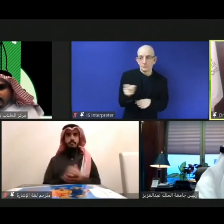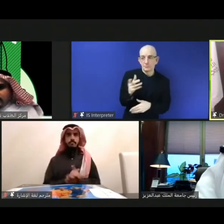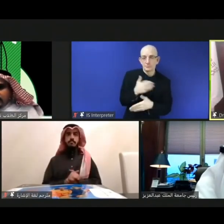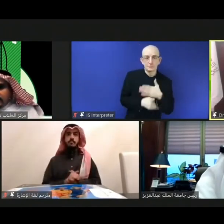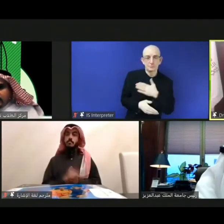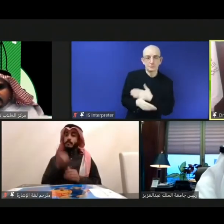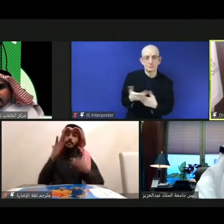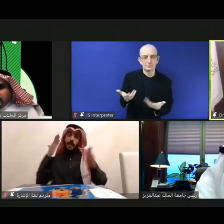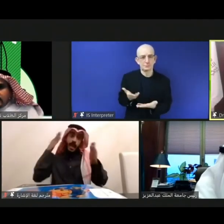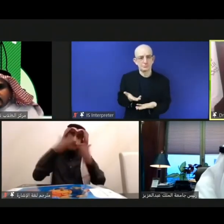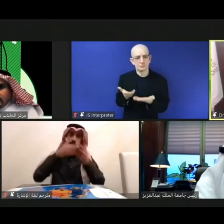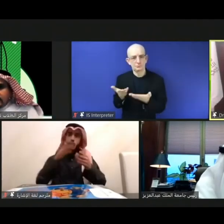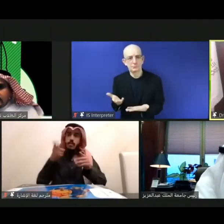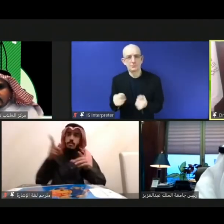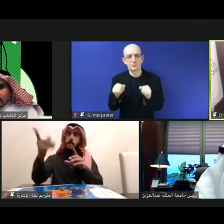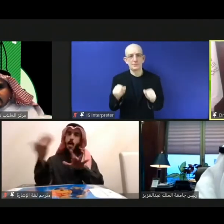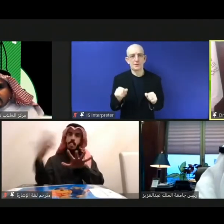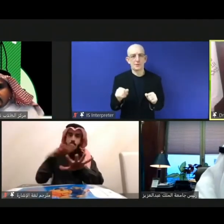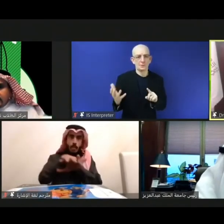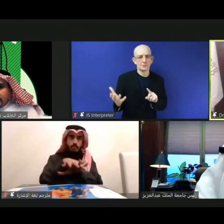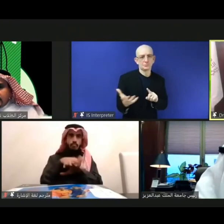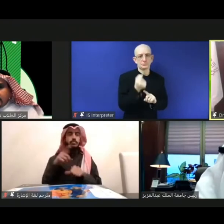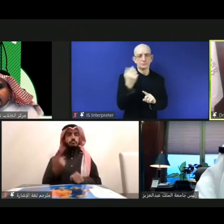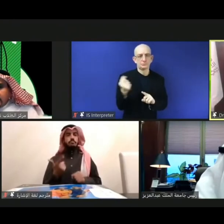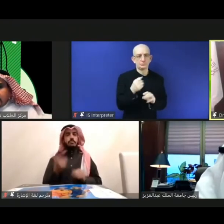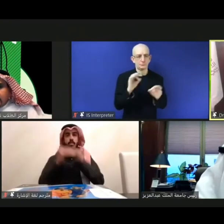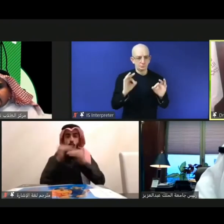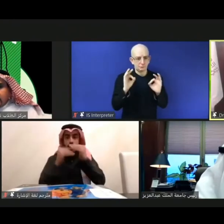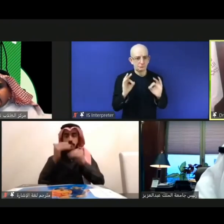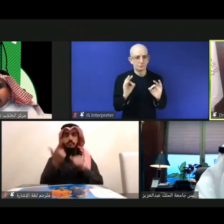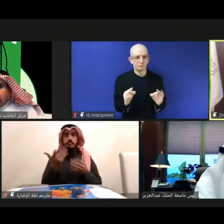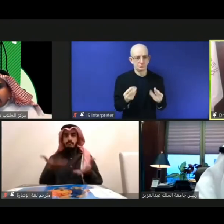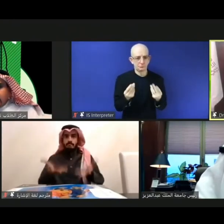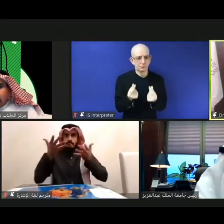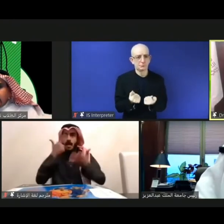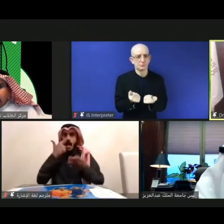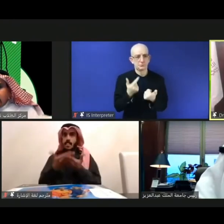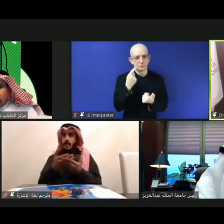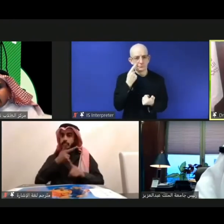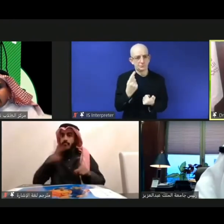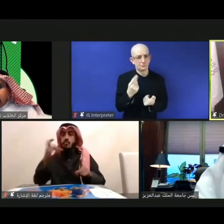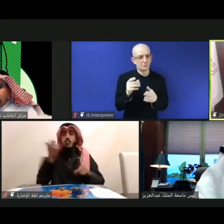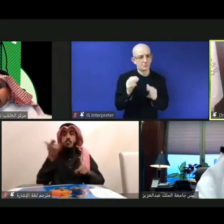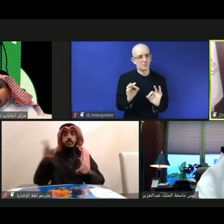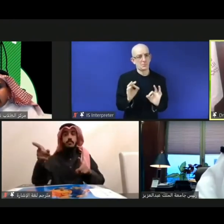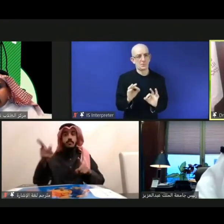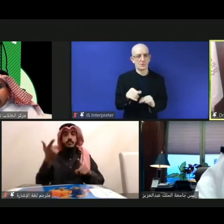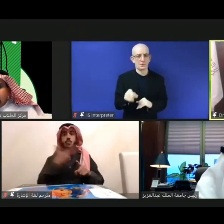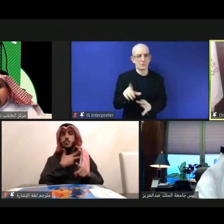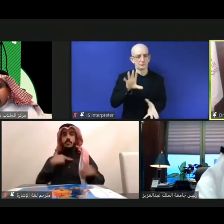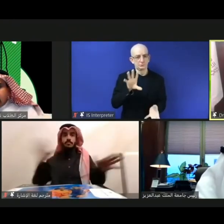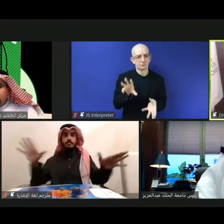inclusion, and accessibility as well to superior services governed by comprehensive legal